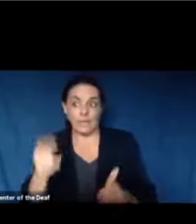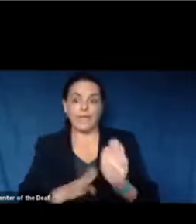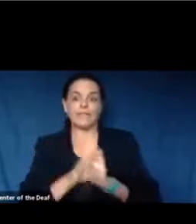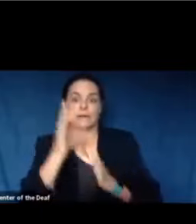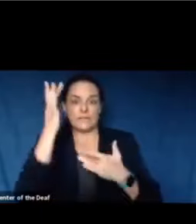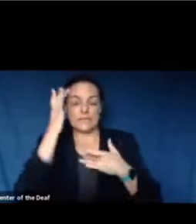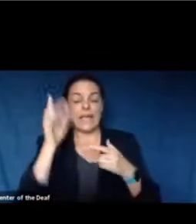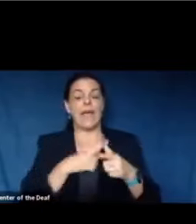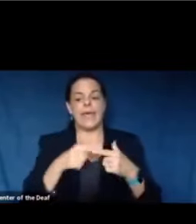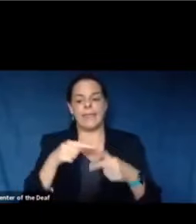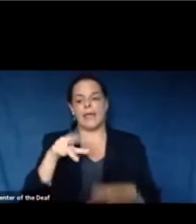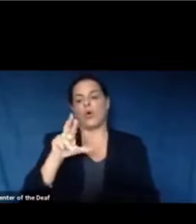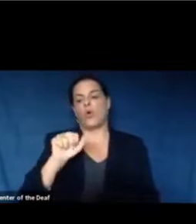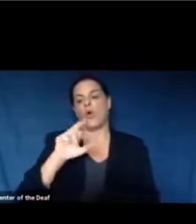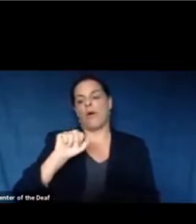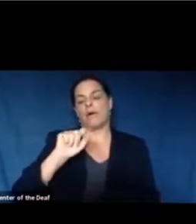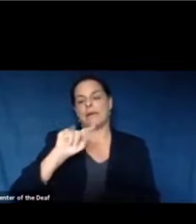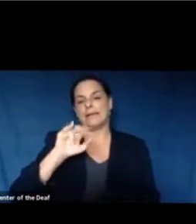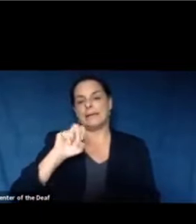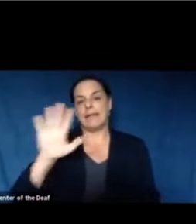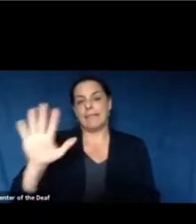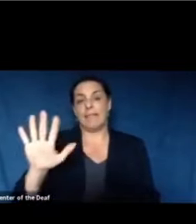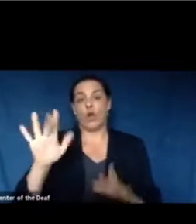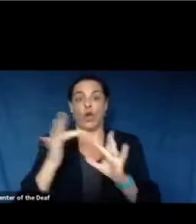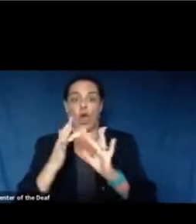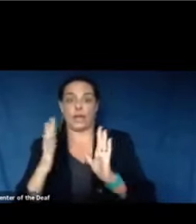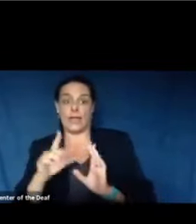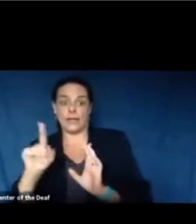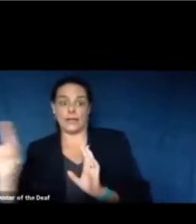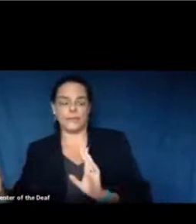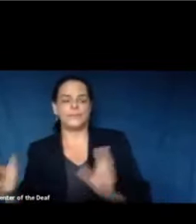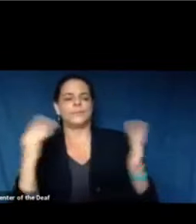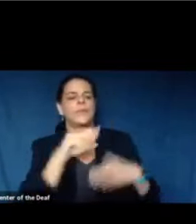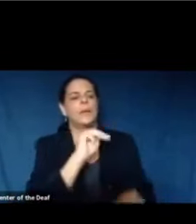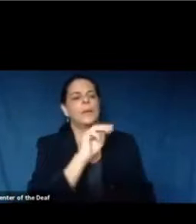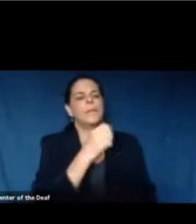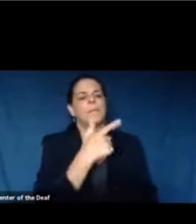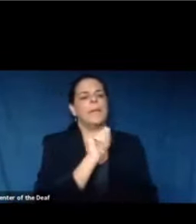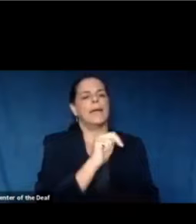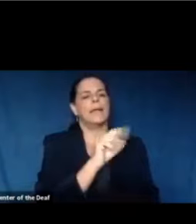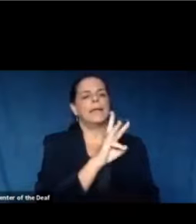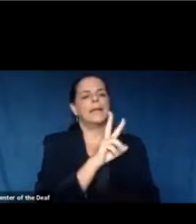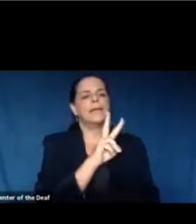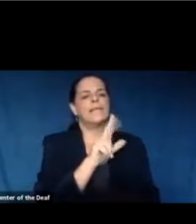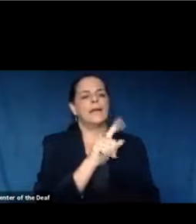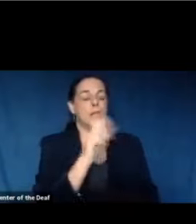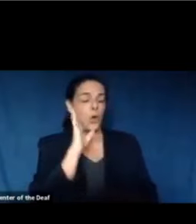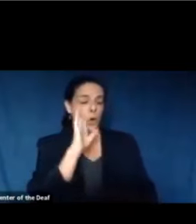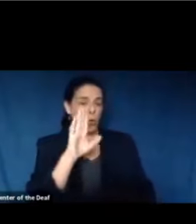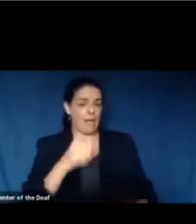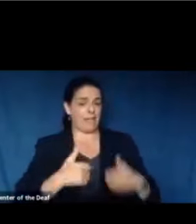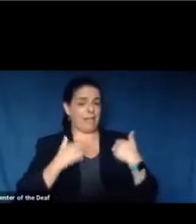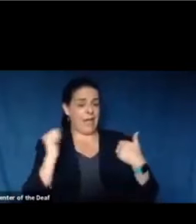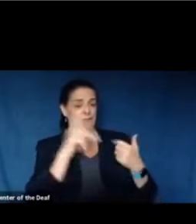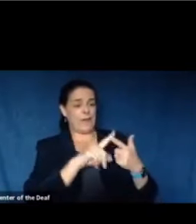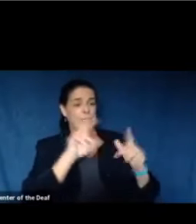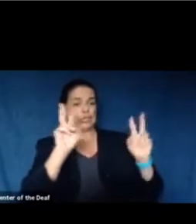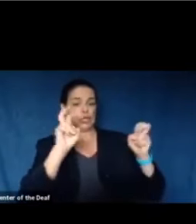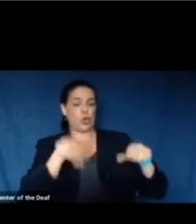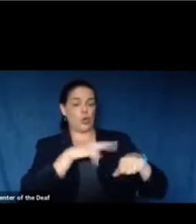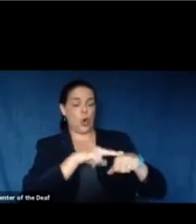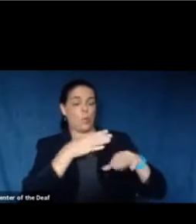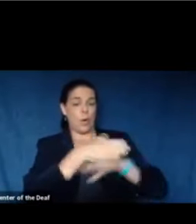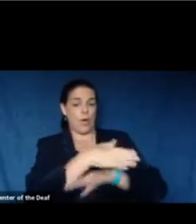then quarantine their contacts. All right, Megan with WVLT. Will life return to, quote, normal after the vaccine is